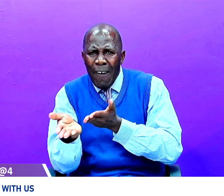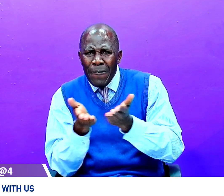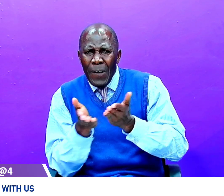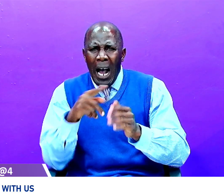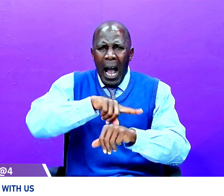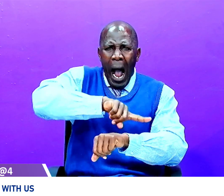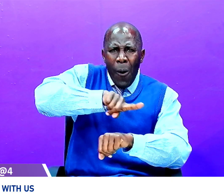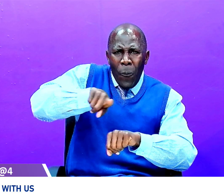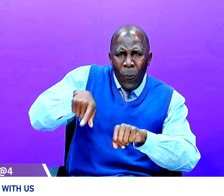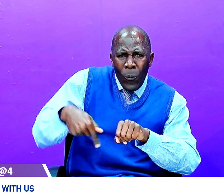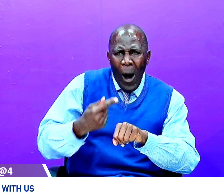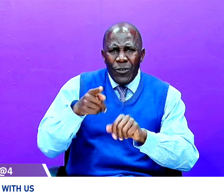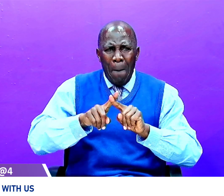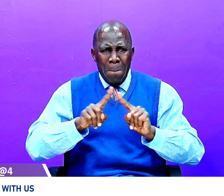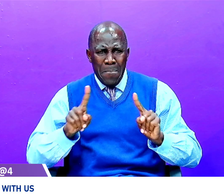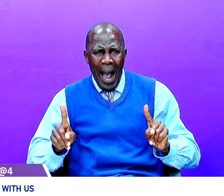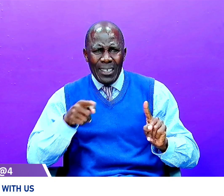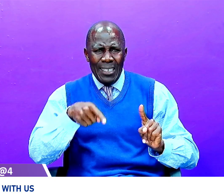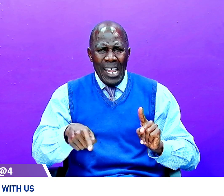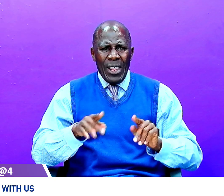trail of destruction.